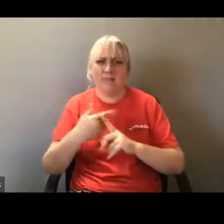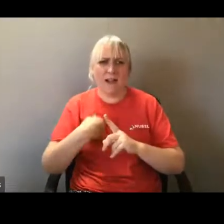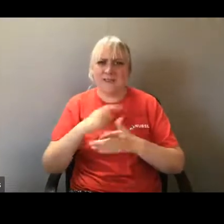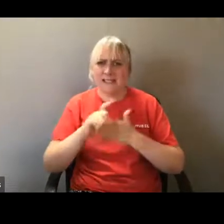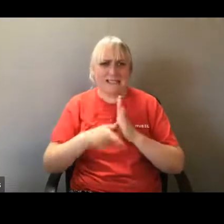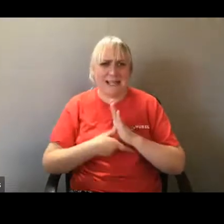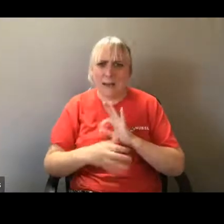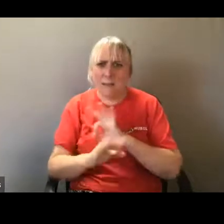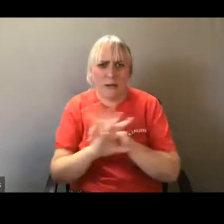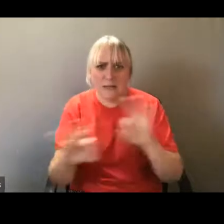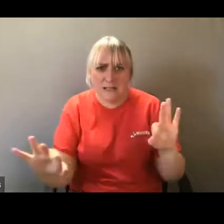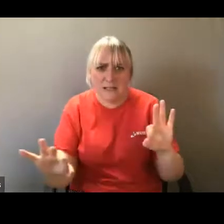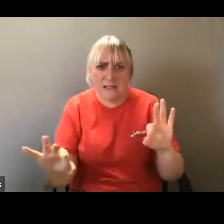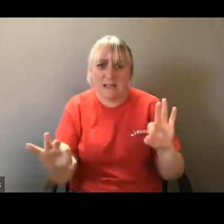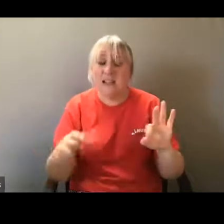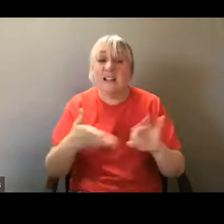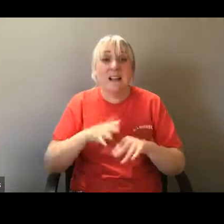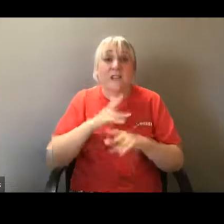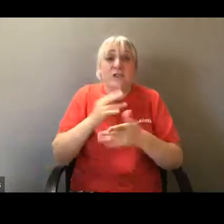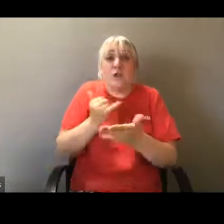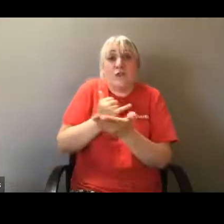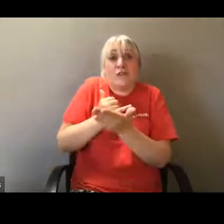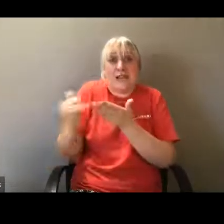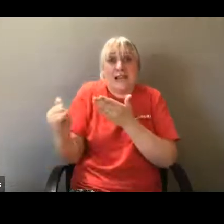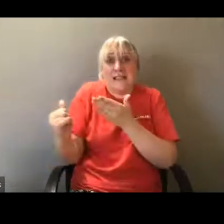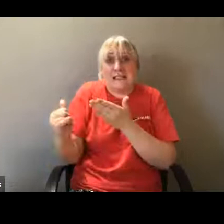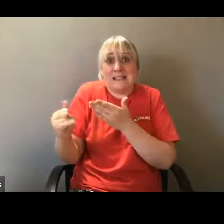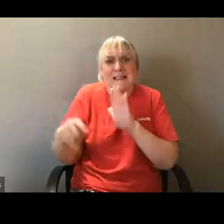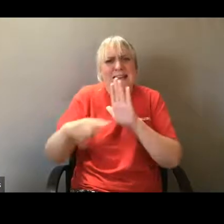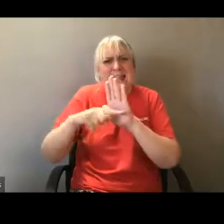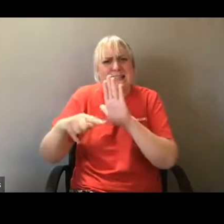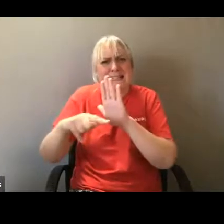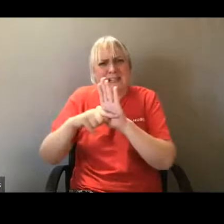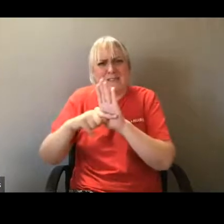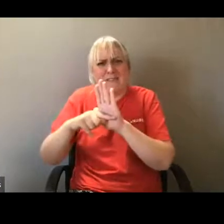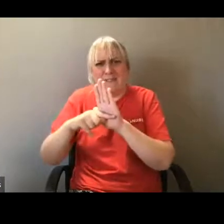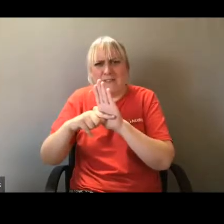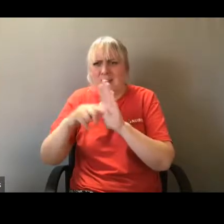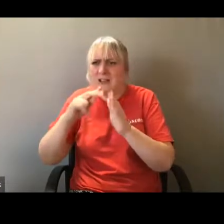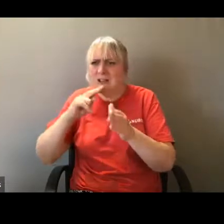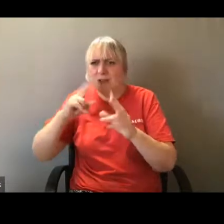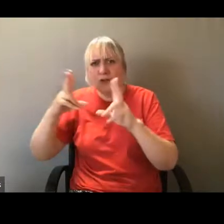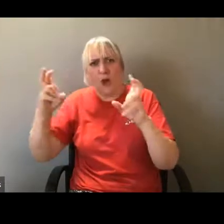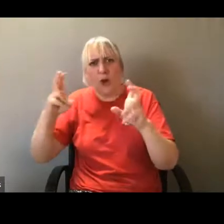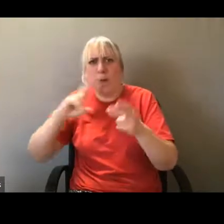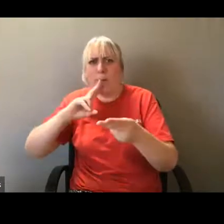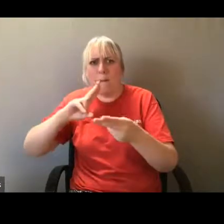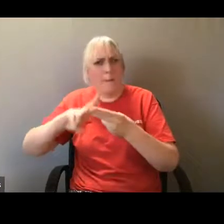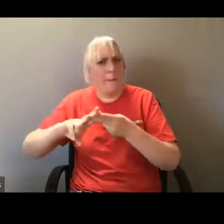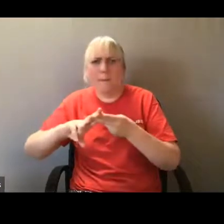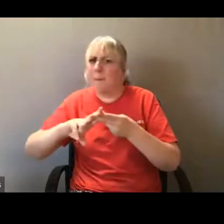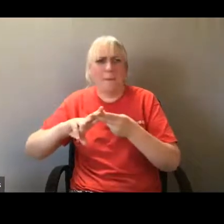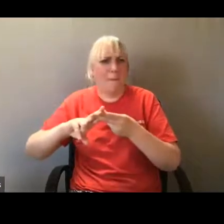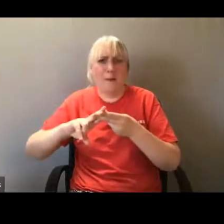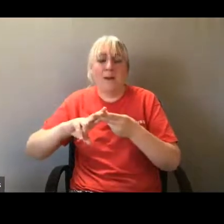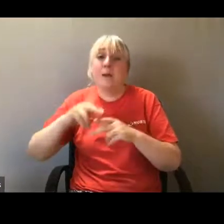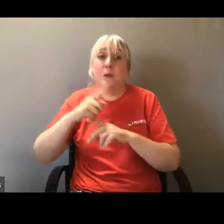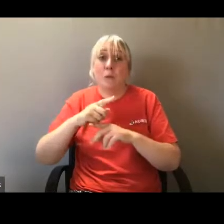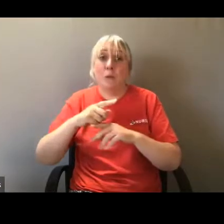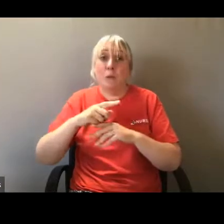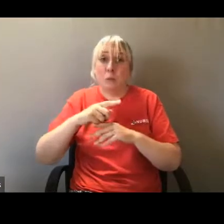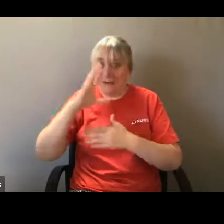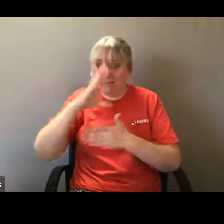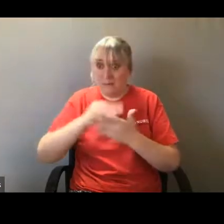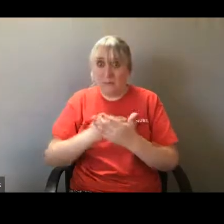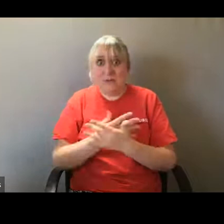the negative connotations of the term. It's because we often experience hostility and violence when identifying or